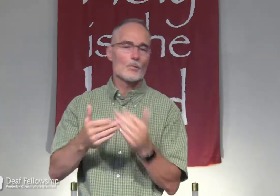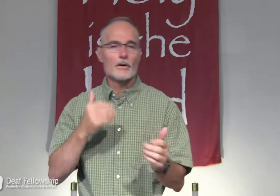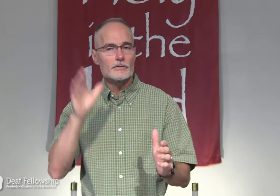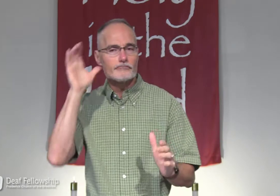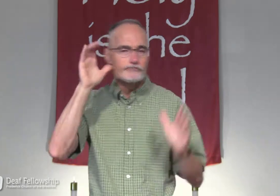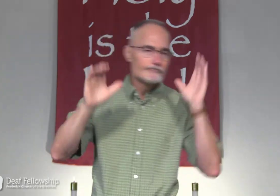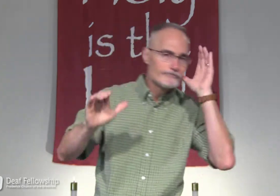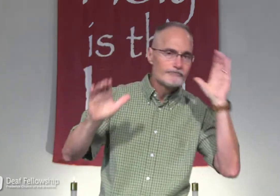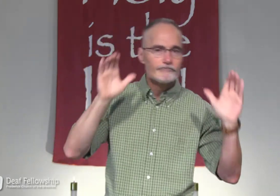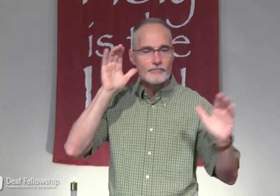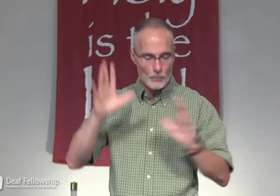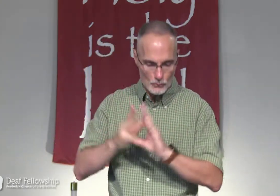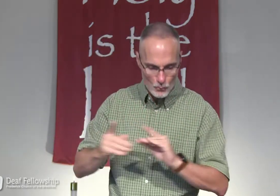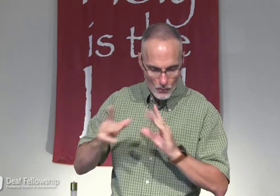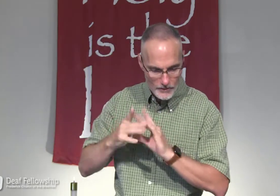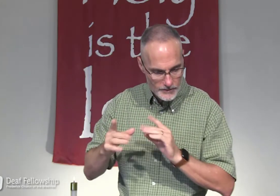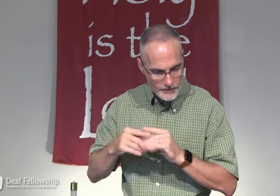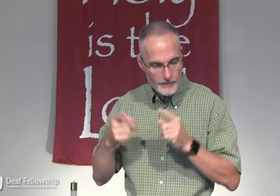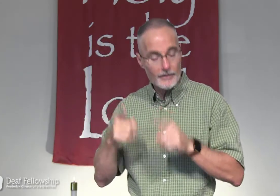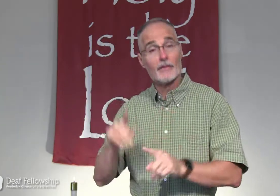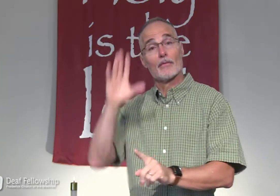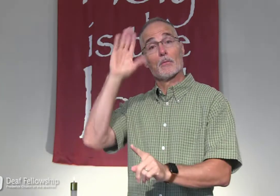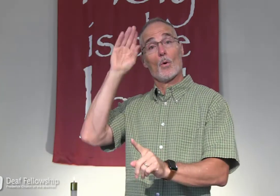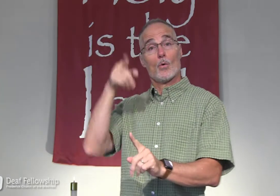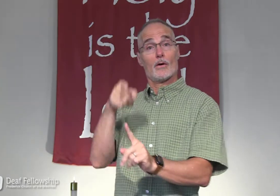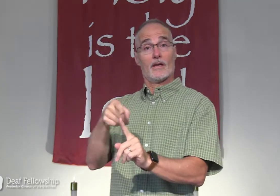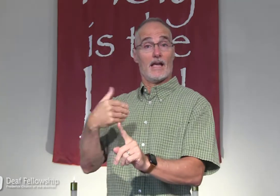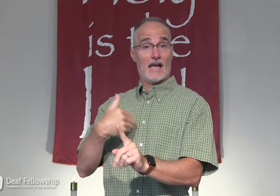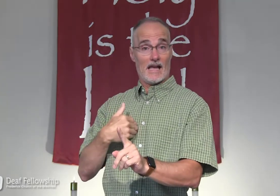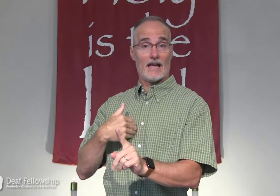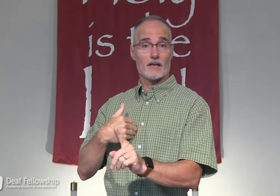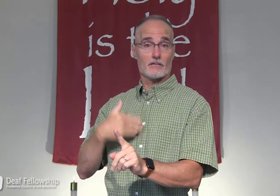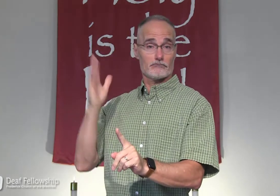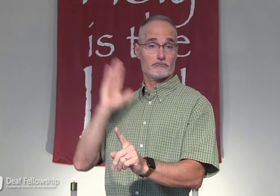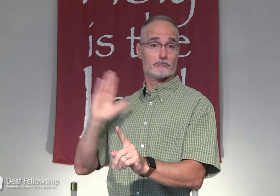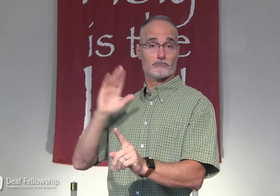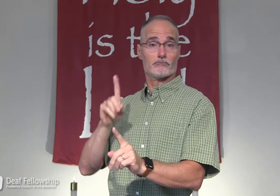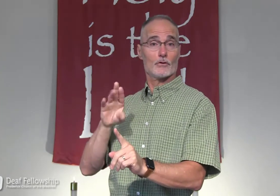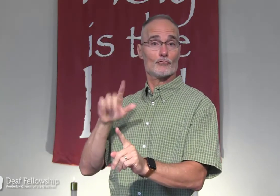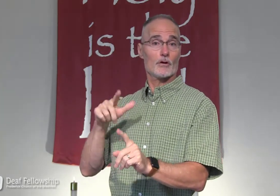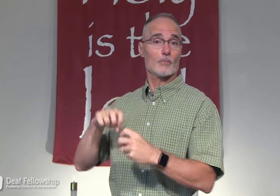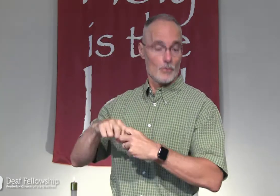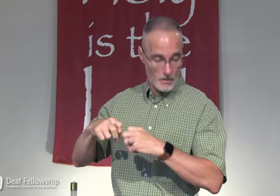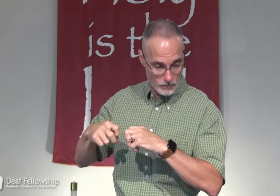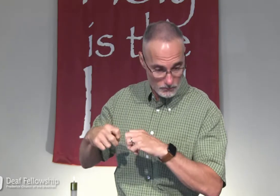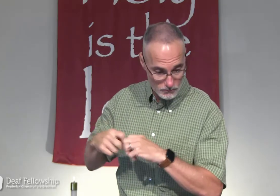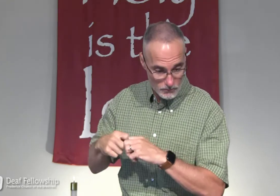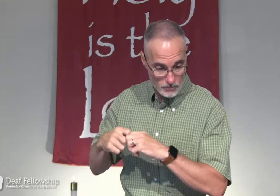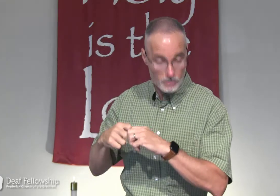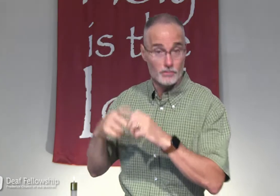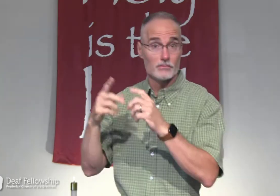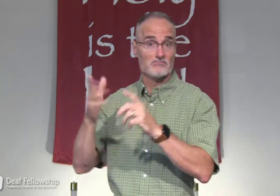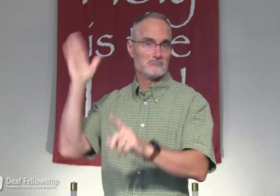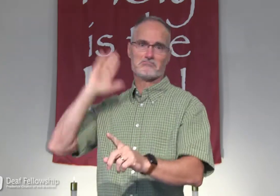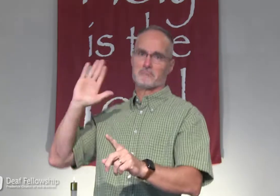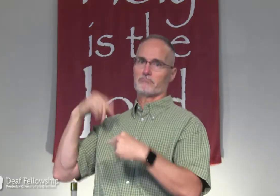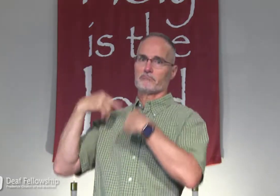with the son. Anyway, so I went in and I heard both of their stories. Now, the son had had a